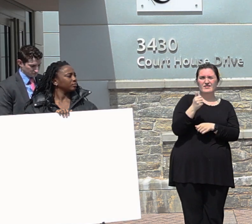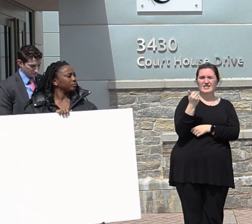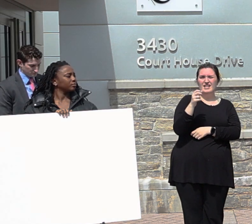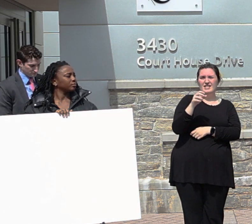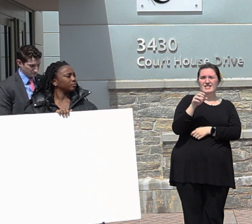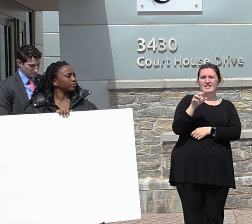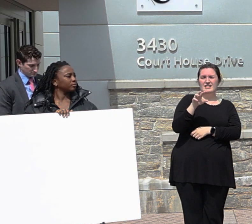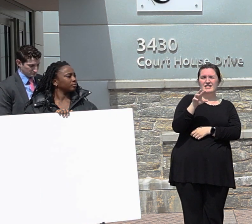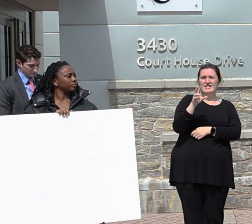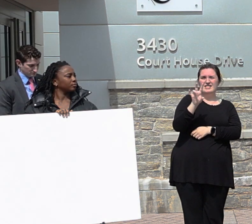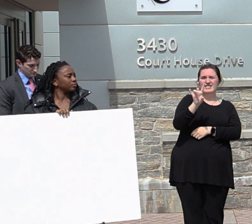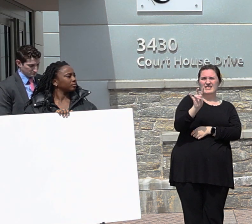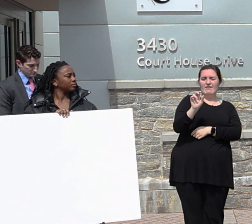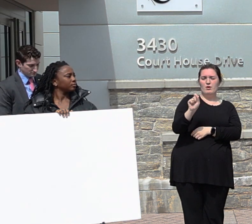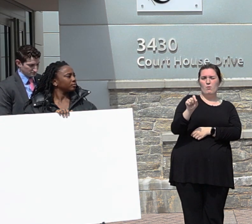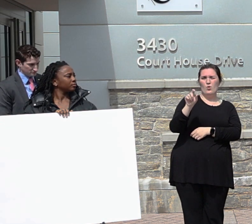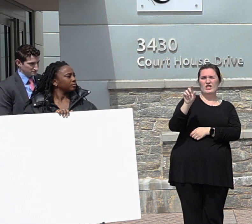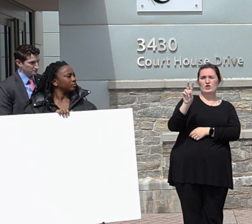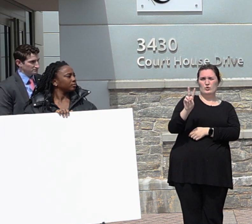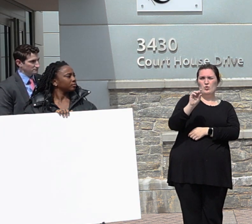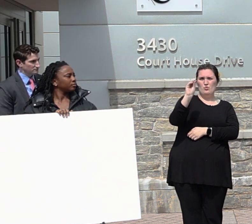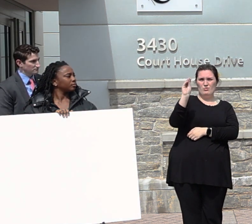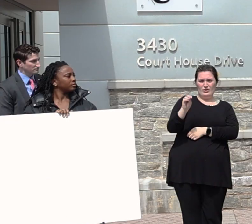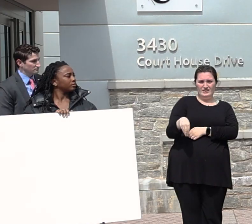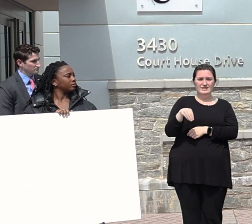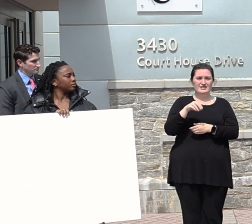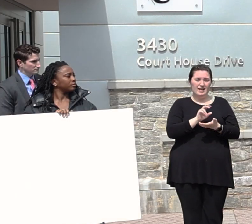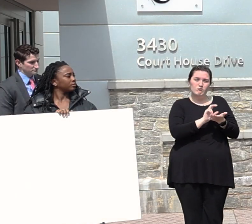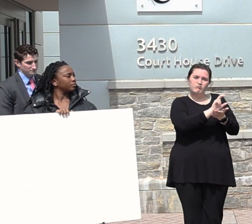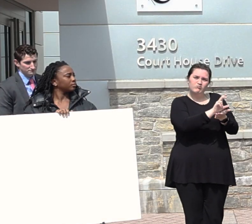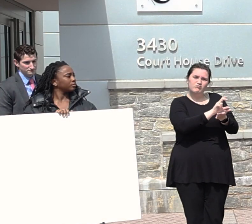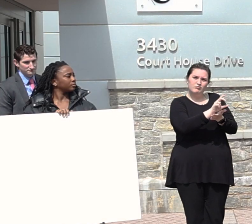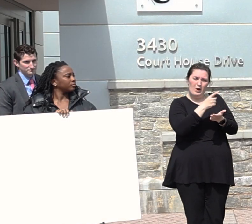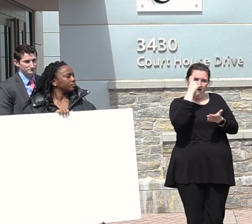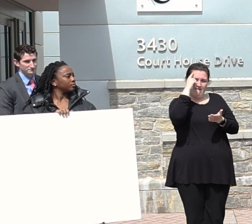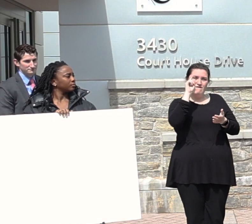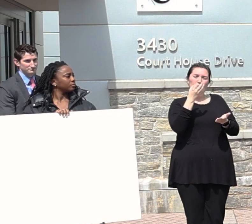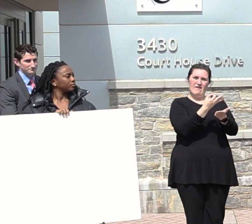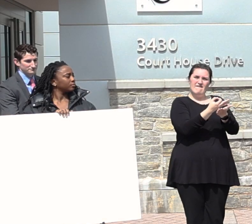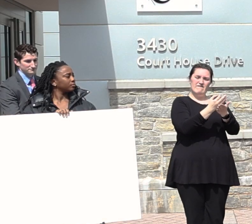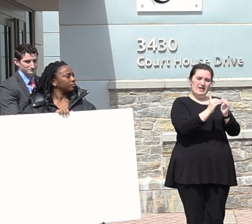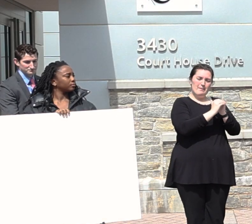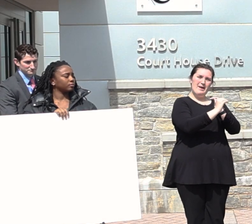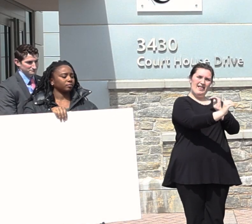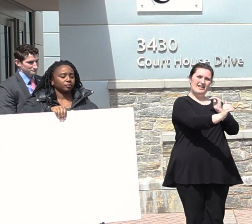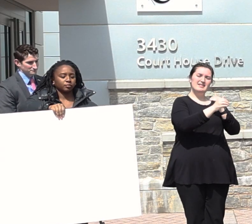through strategic use of fund balance and internal savings.